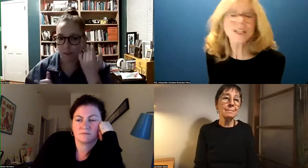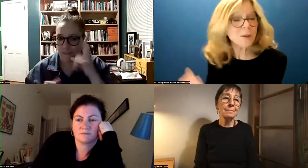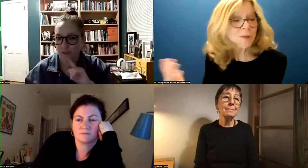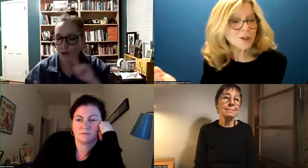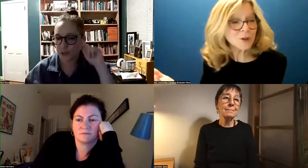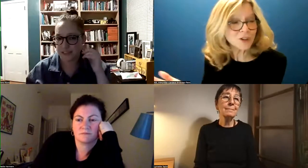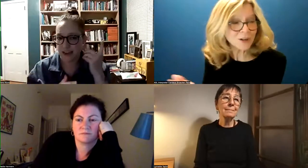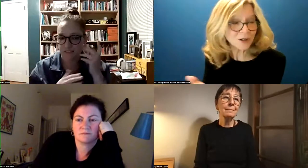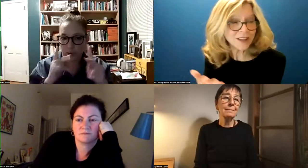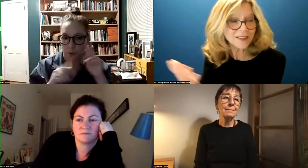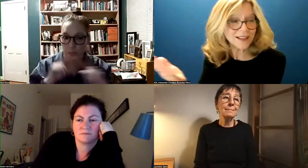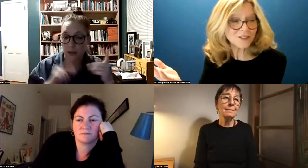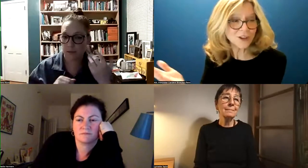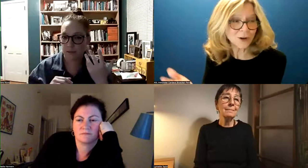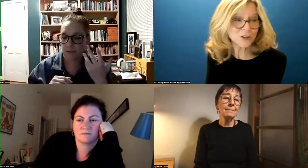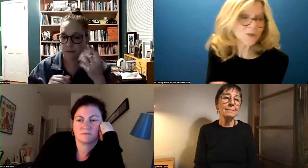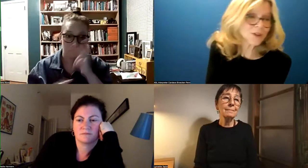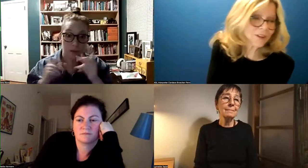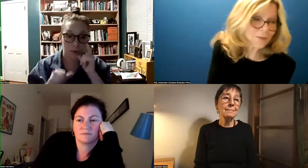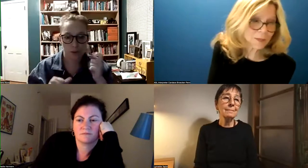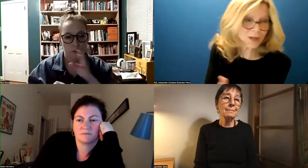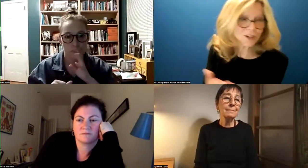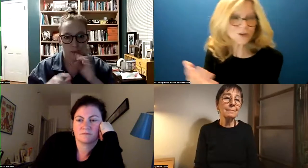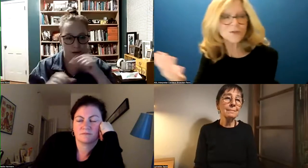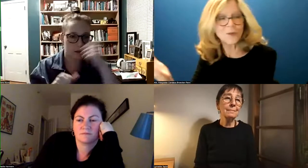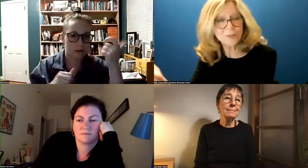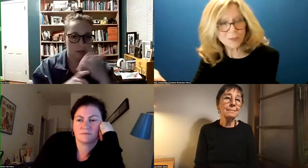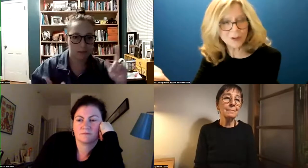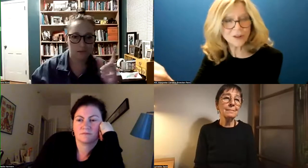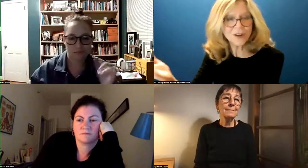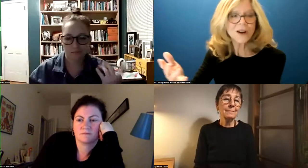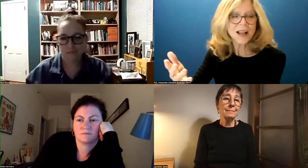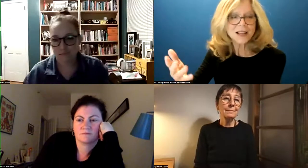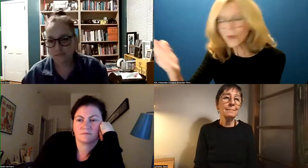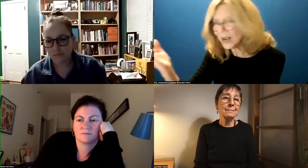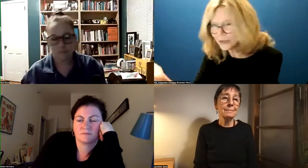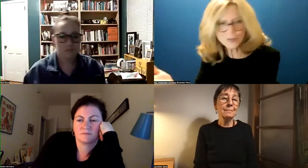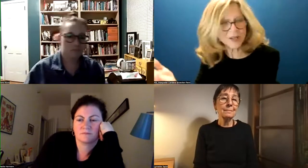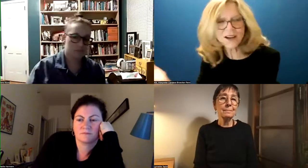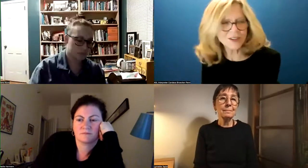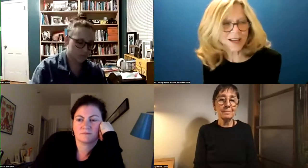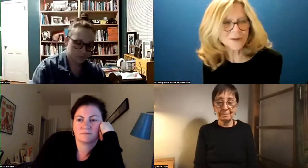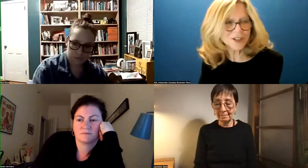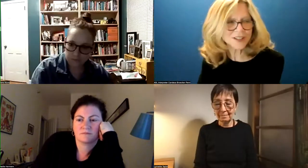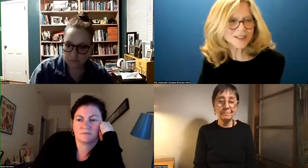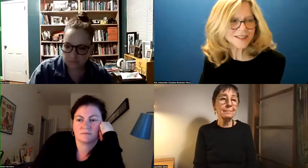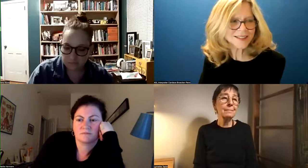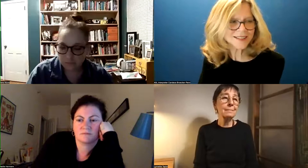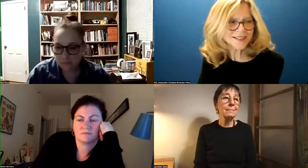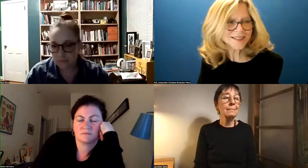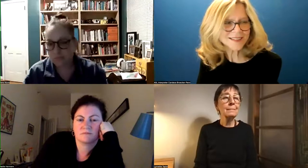And that's probably true in general. I think that's, you know, it's true for deaf people, but it's true for people as well who speak other